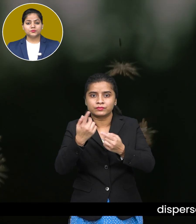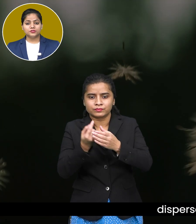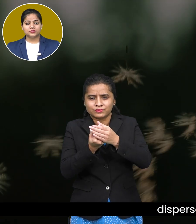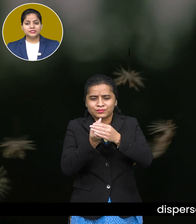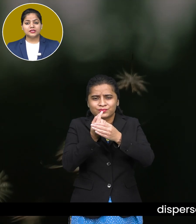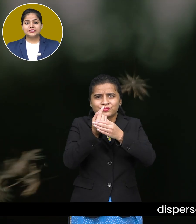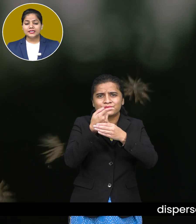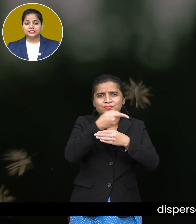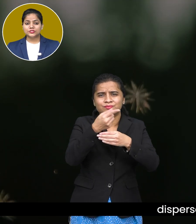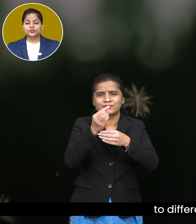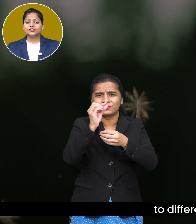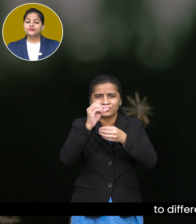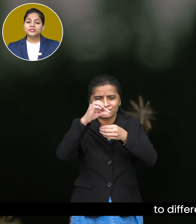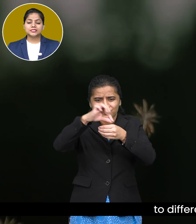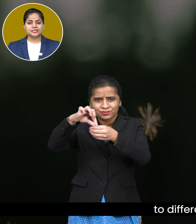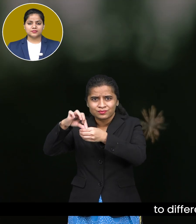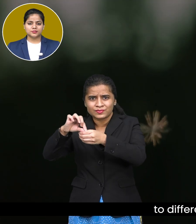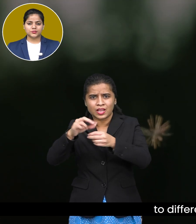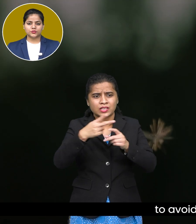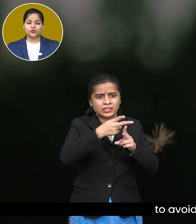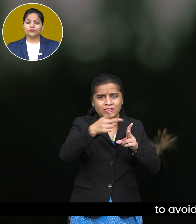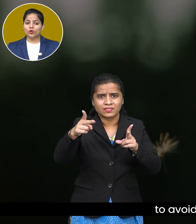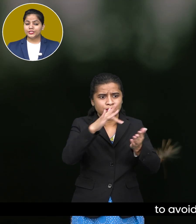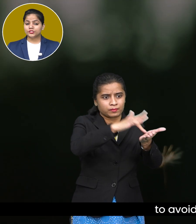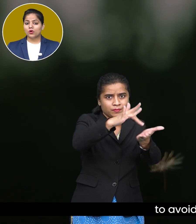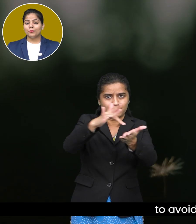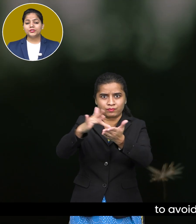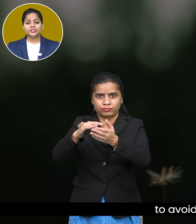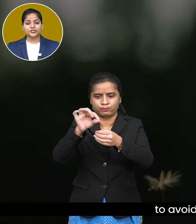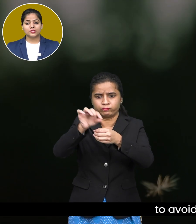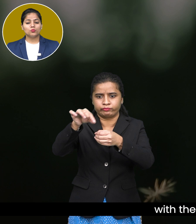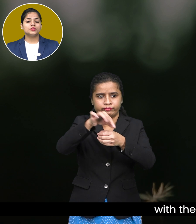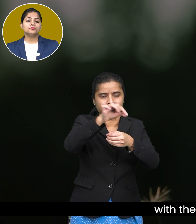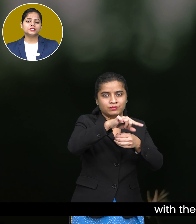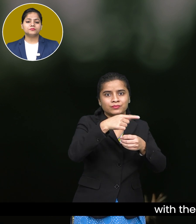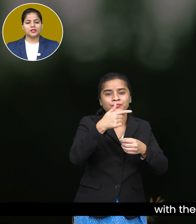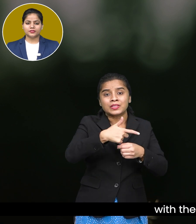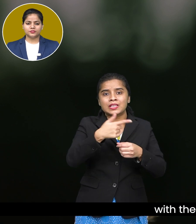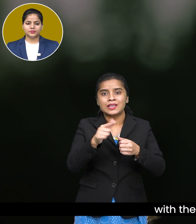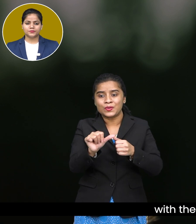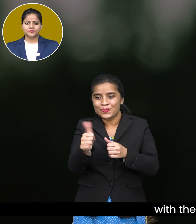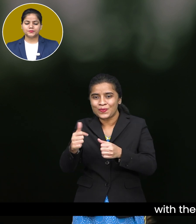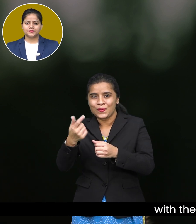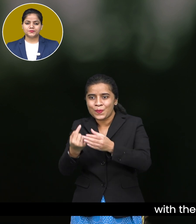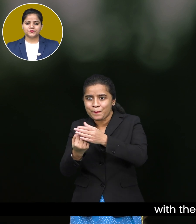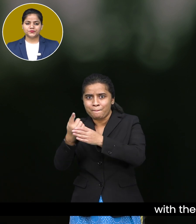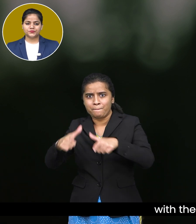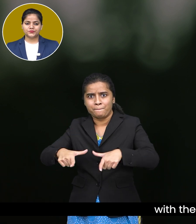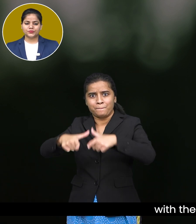Plants disperse their seeds to different distances to avoid competition with the mother plant.